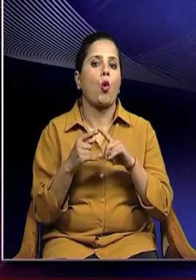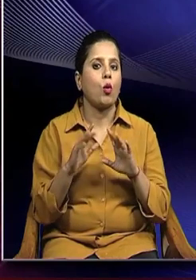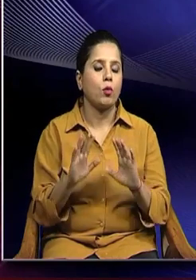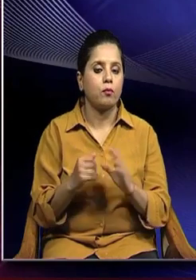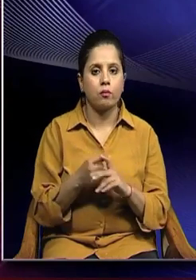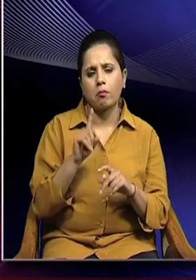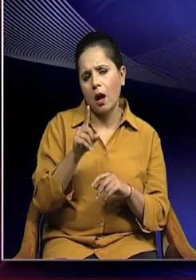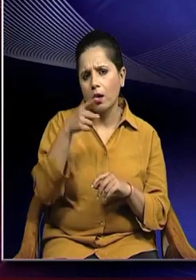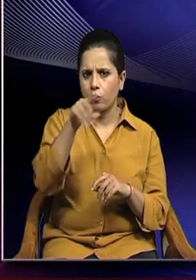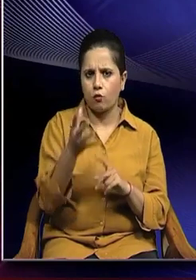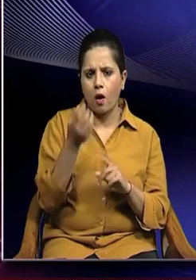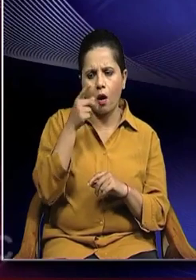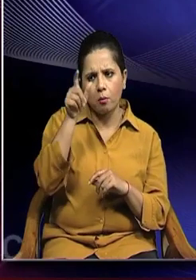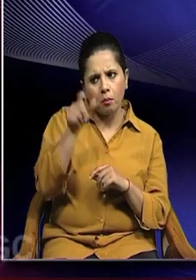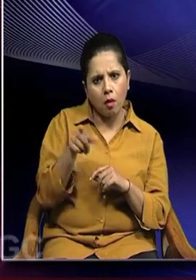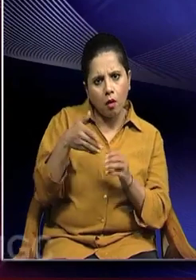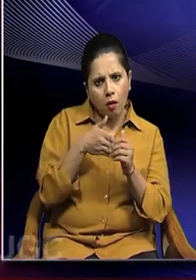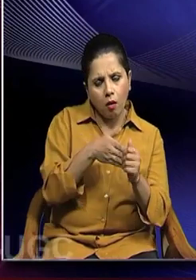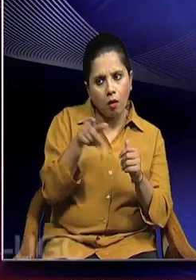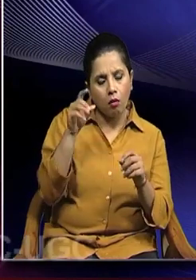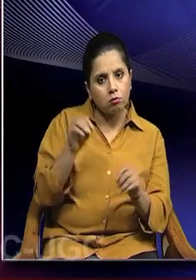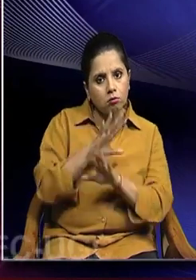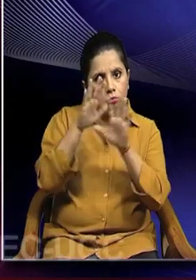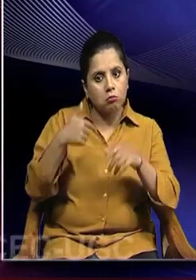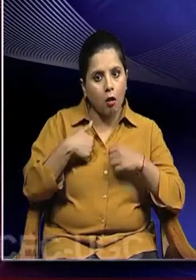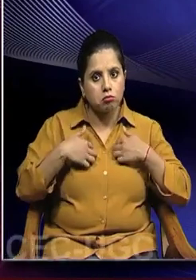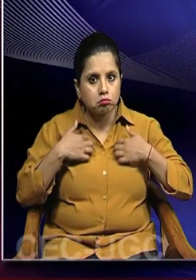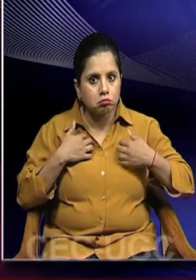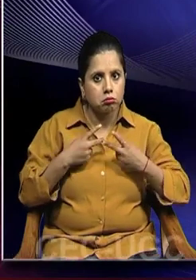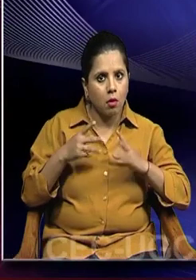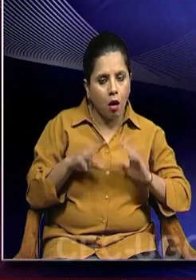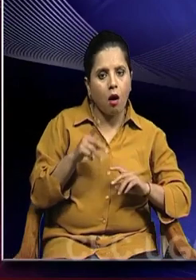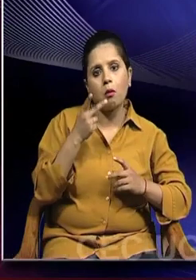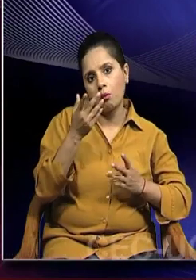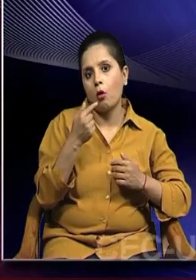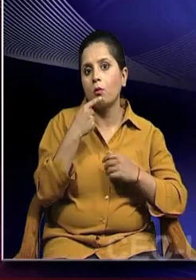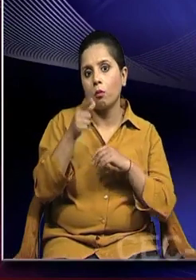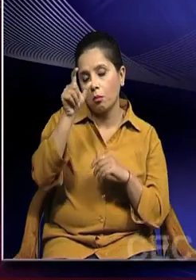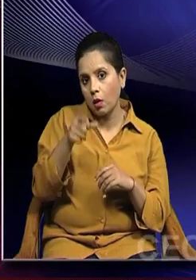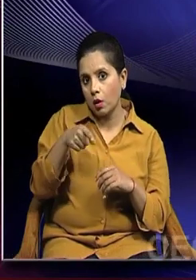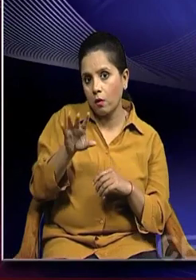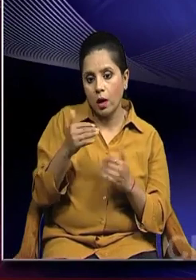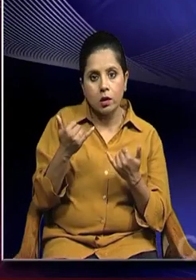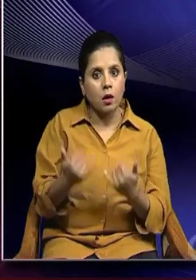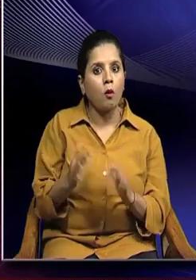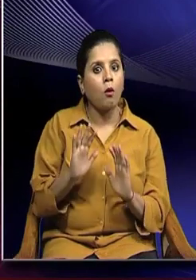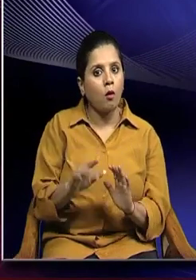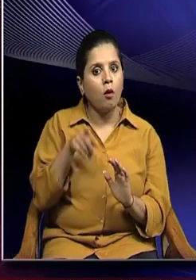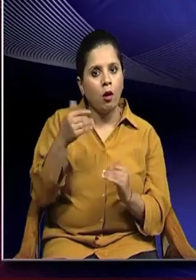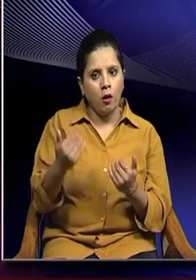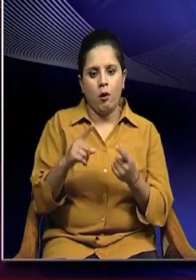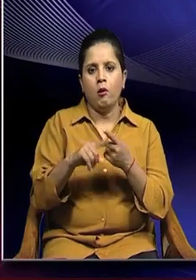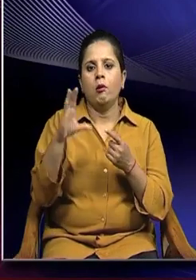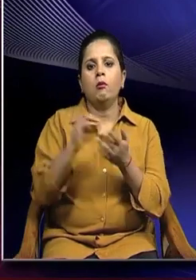a person who is driven by enlightened self-interest, you can say that the person is now in echo